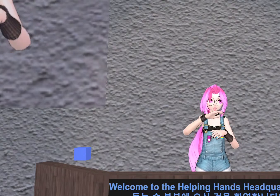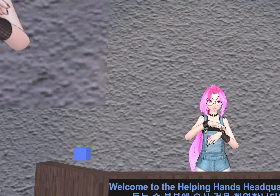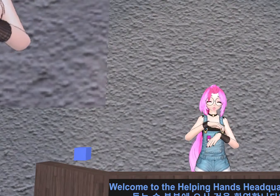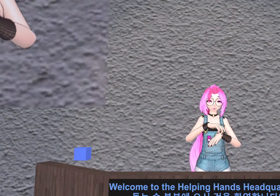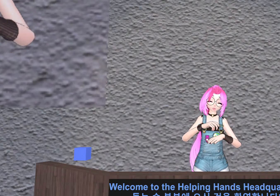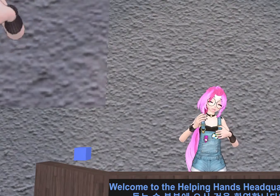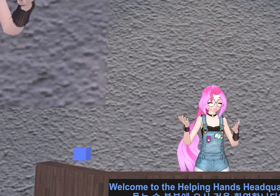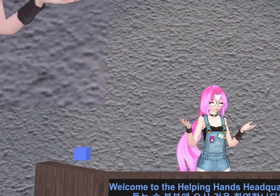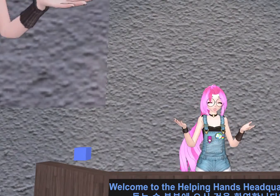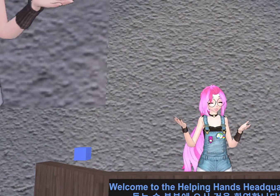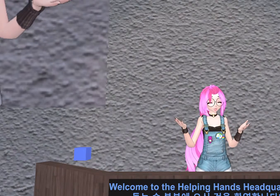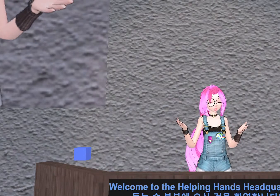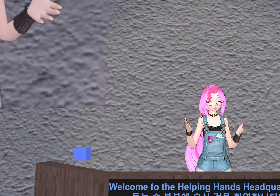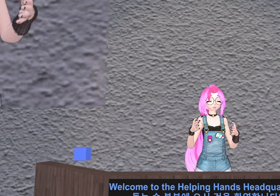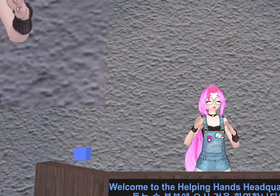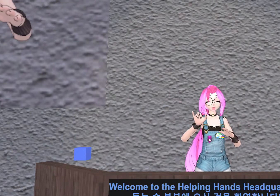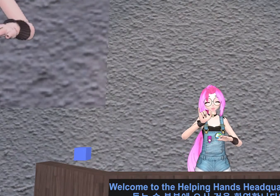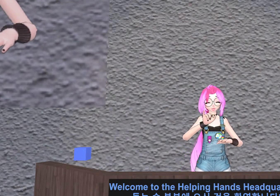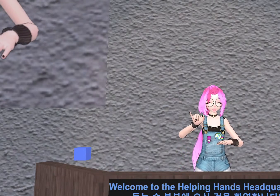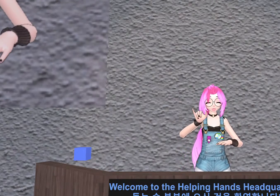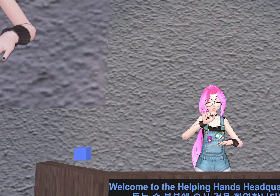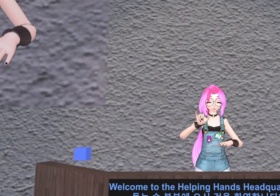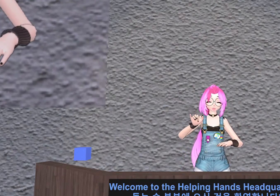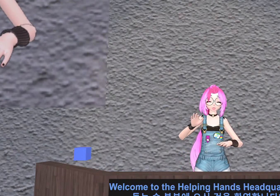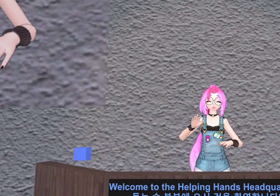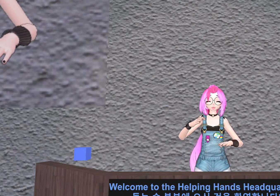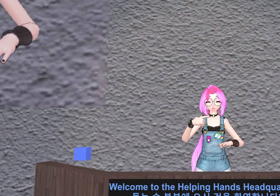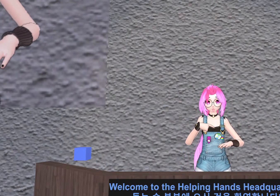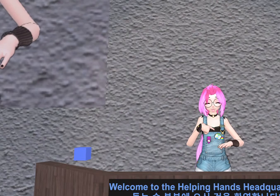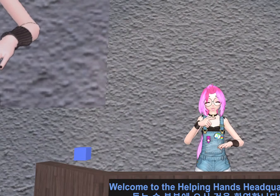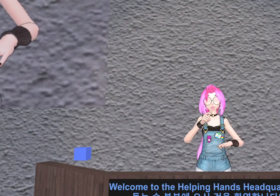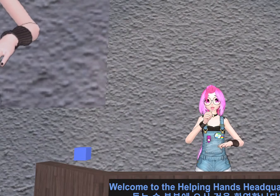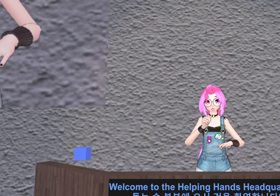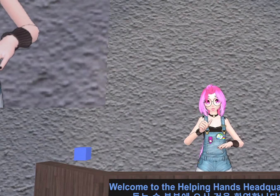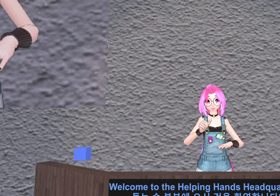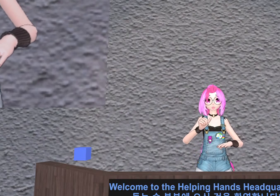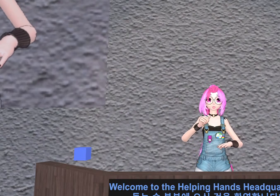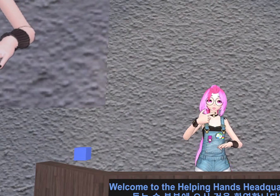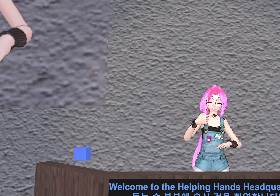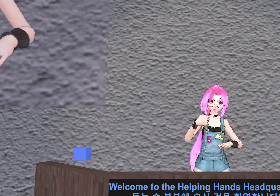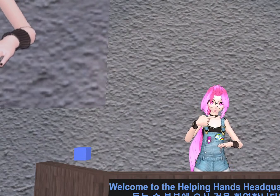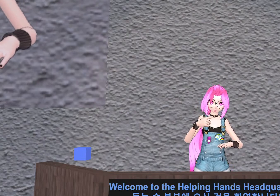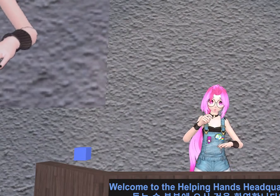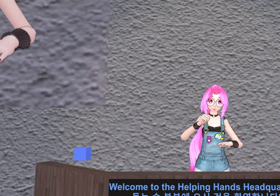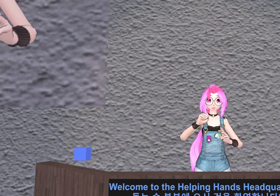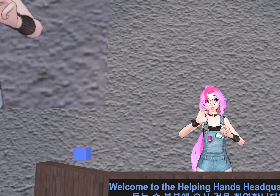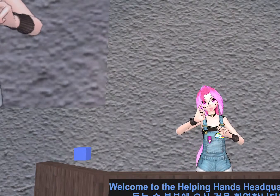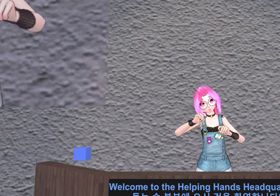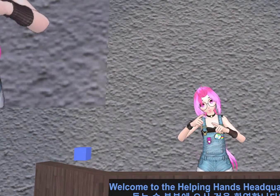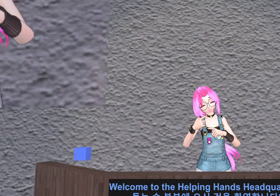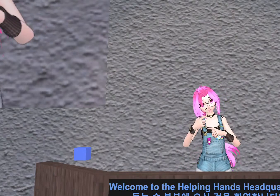for Signed Exact English, which is what it sounds like. You're signing everything. So you're signing I am,